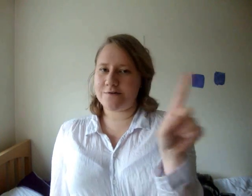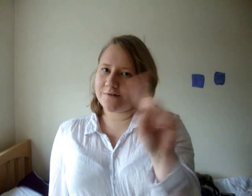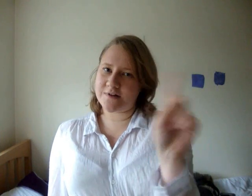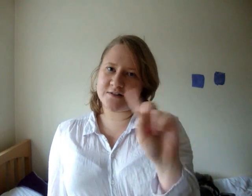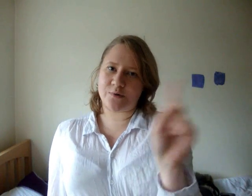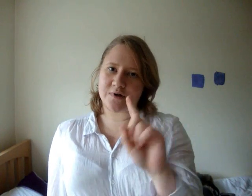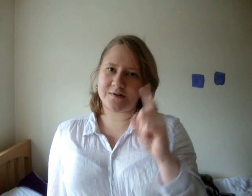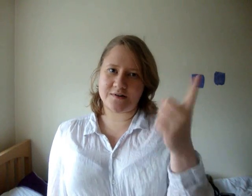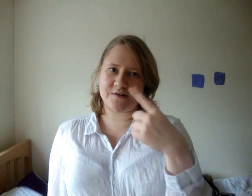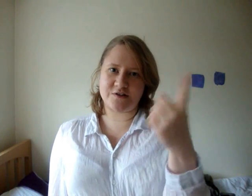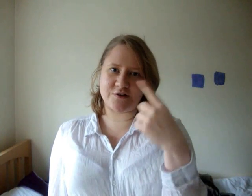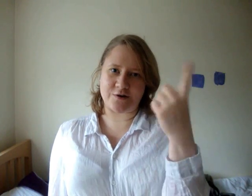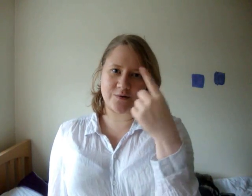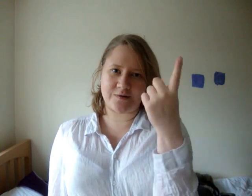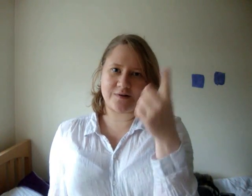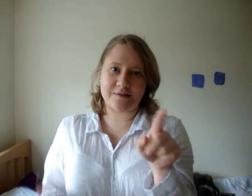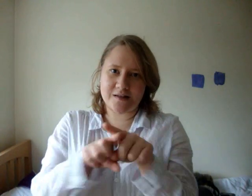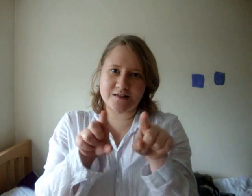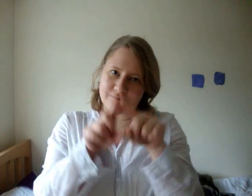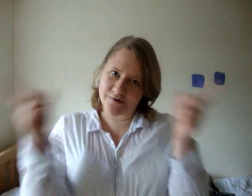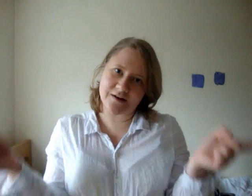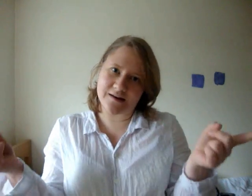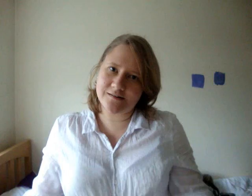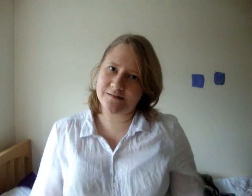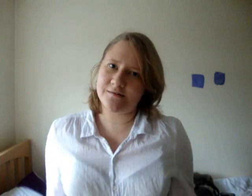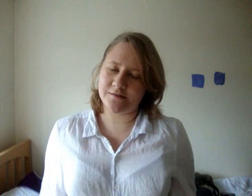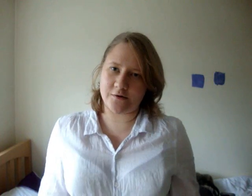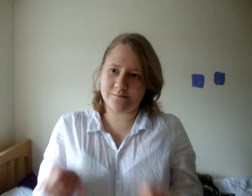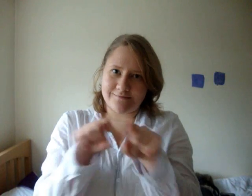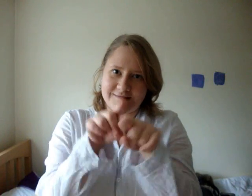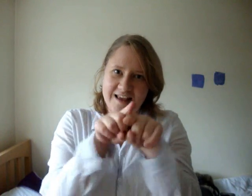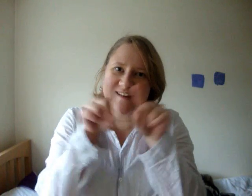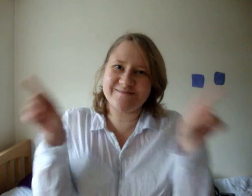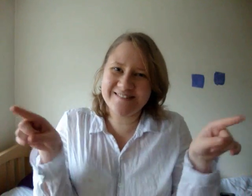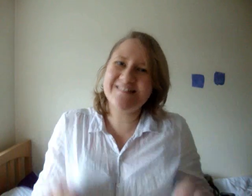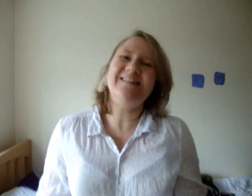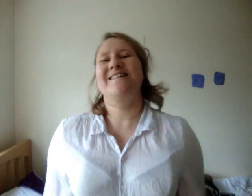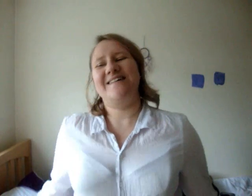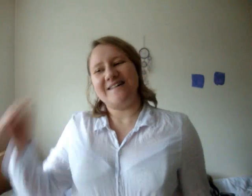So, this is what, this is who. They're the same, really. No? Same.